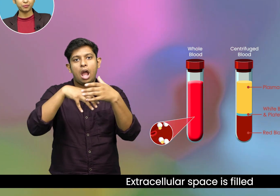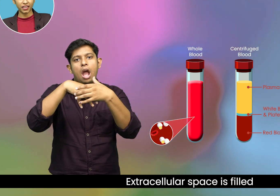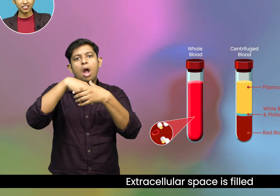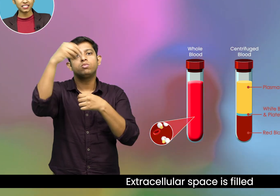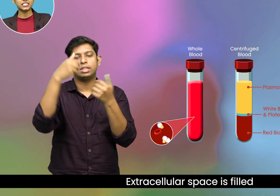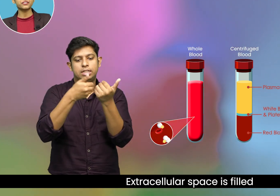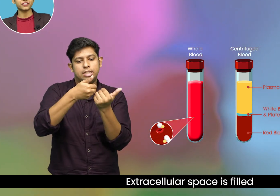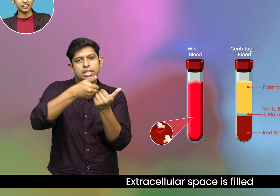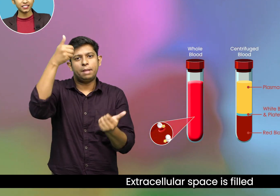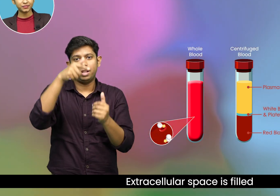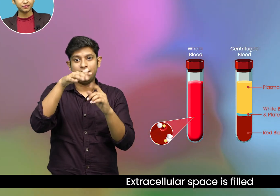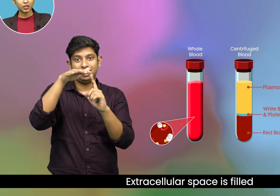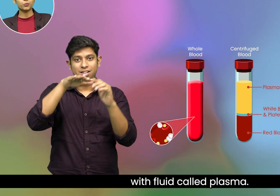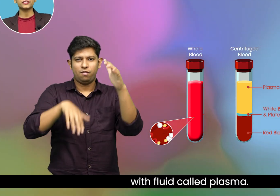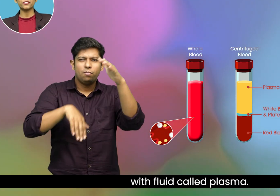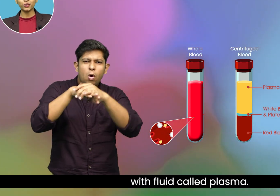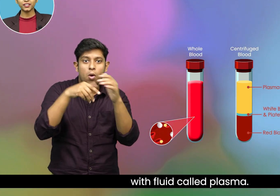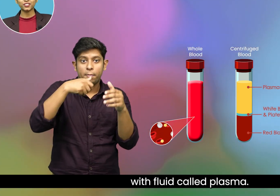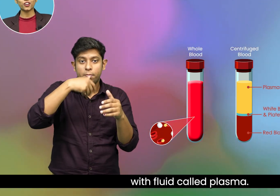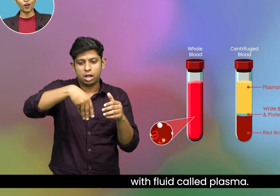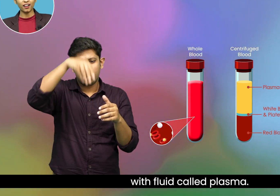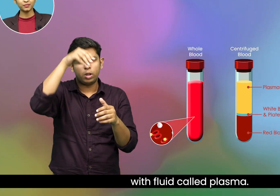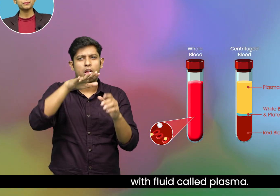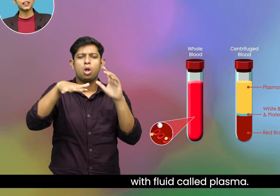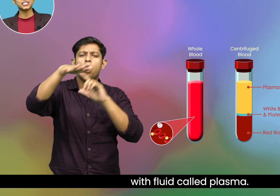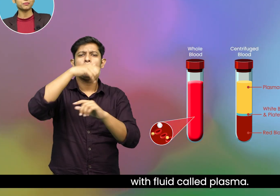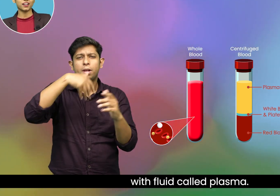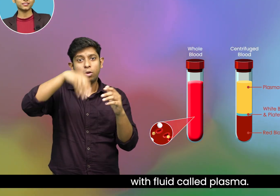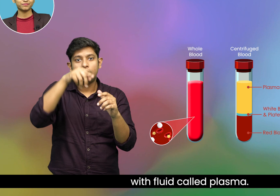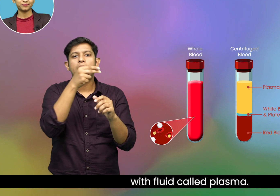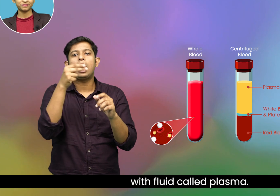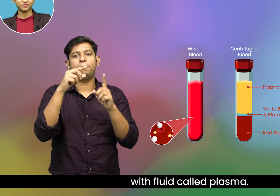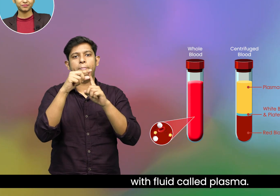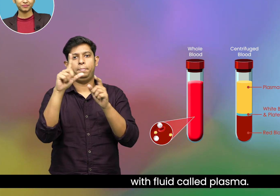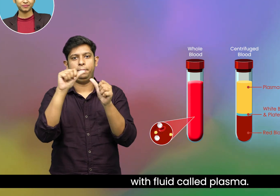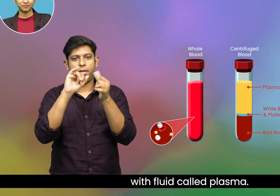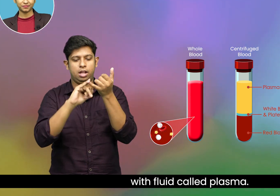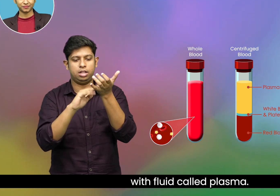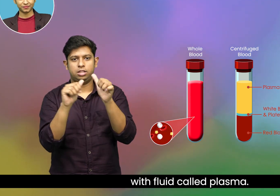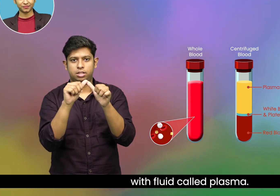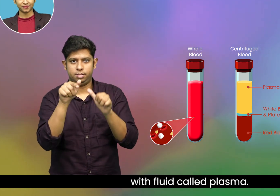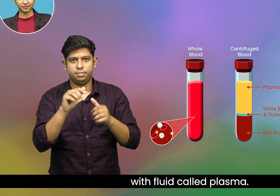Extracellular space is filled with fluid called plasma.